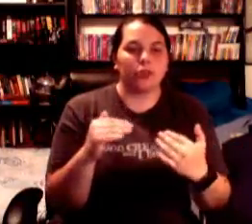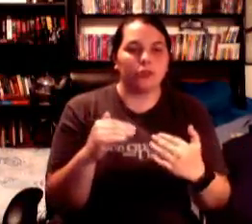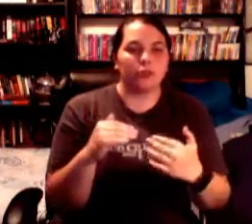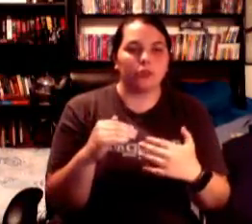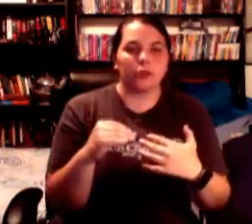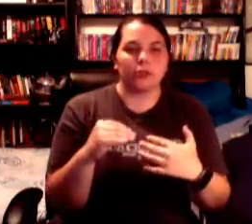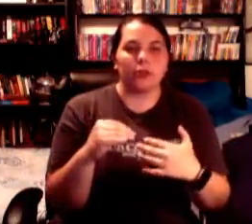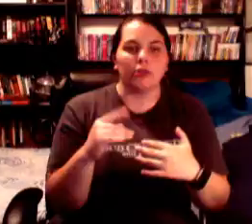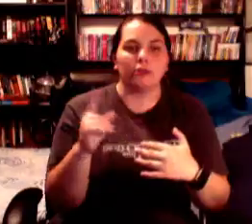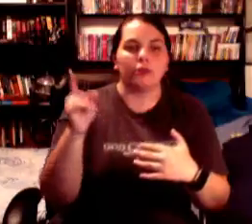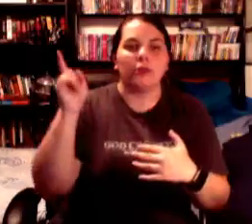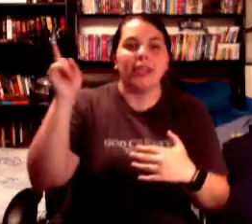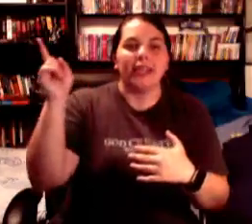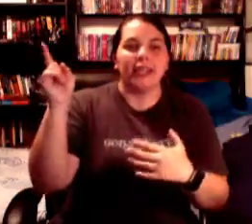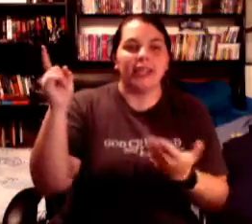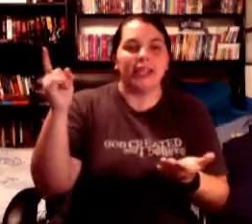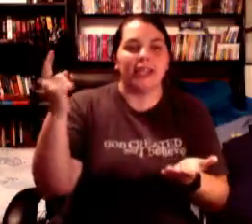to the original word as possible. So he